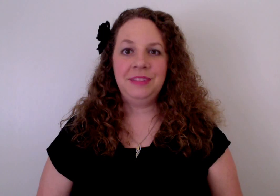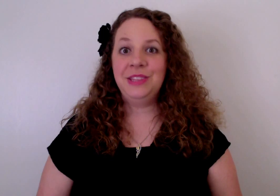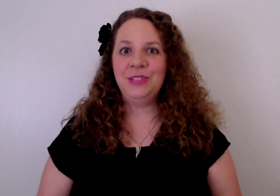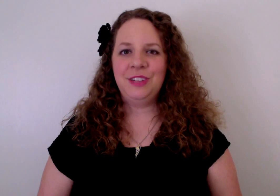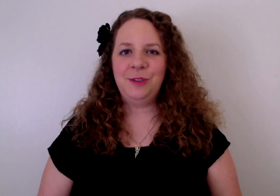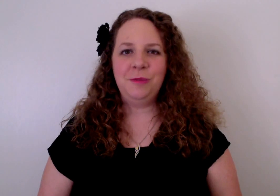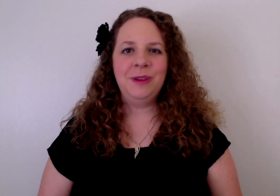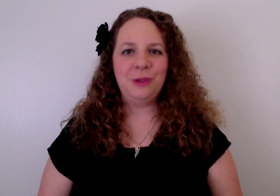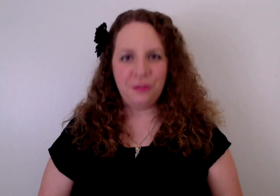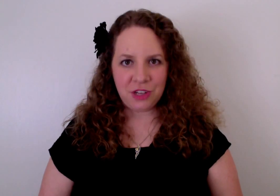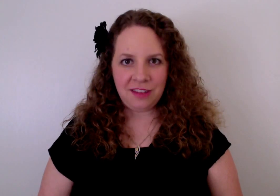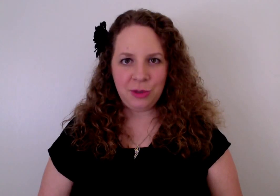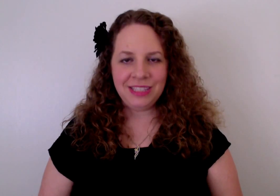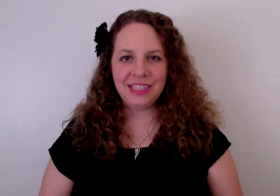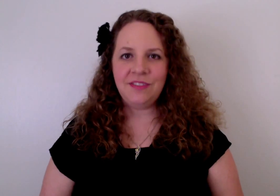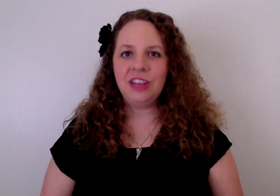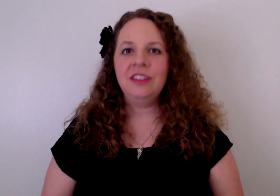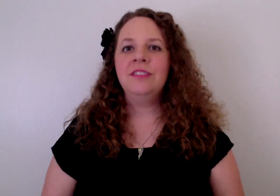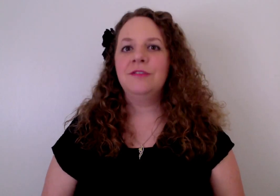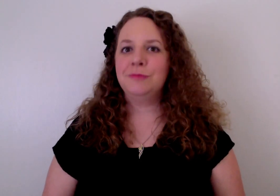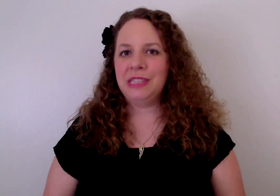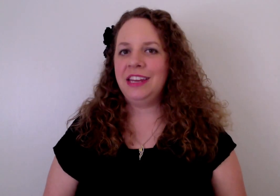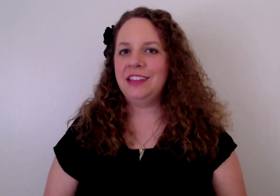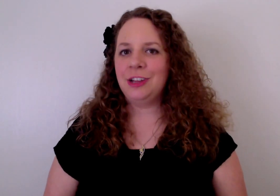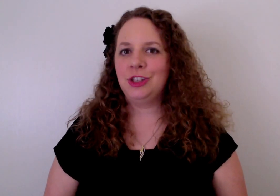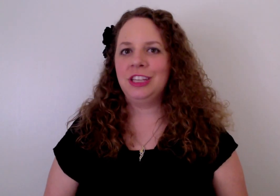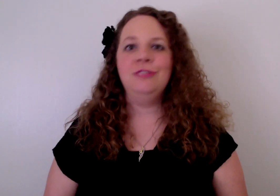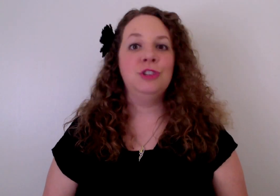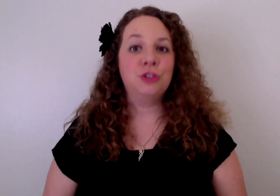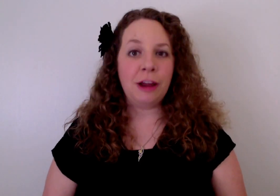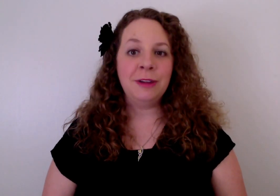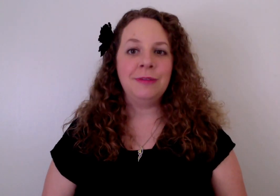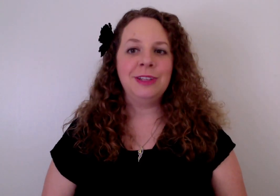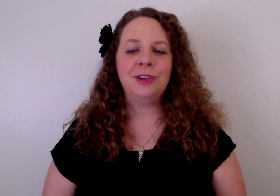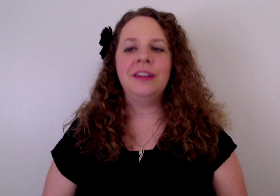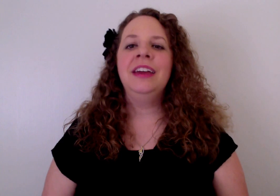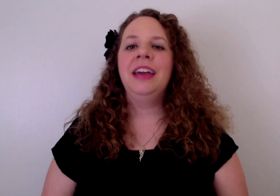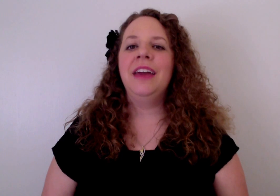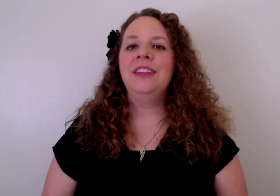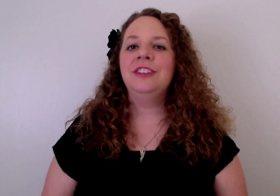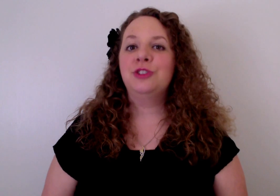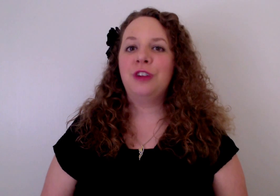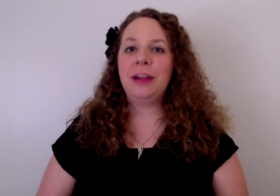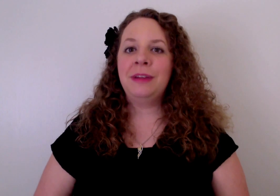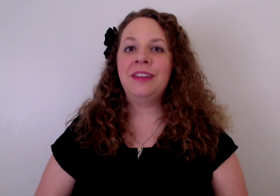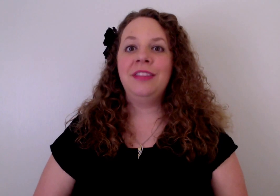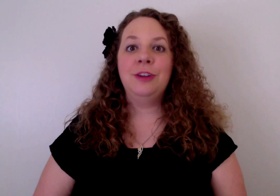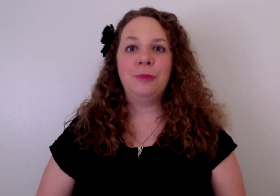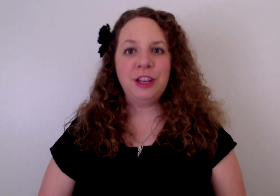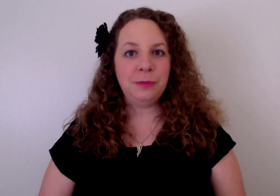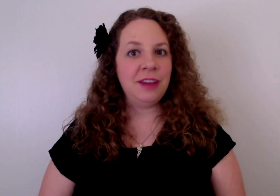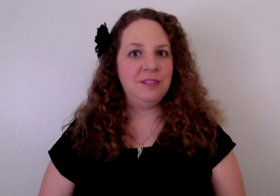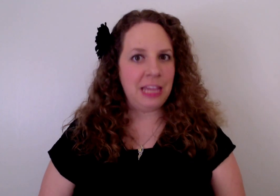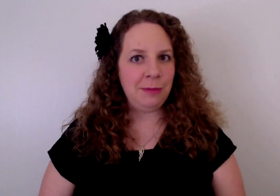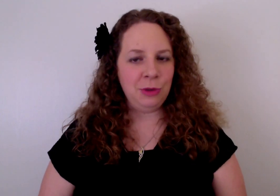In this video we'll be going over 9.7 from signing actually, describing your restaurant, and then describing the arrangement of tables